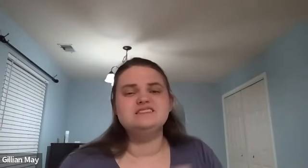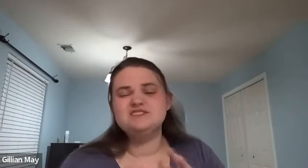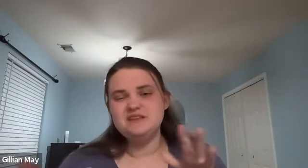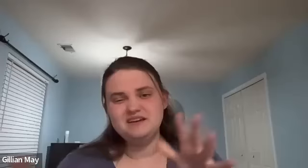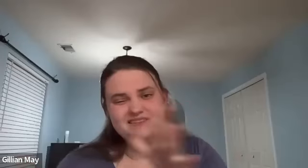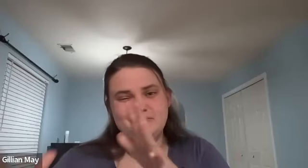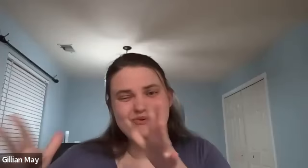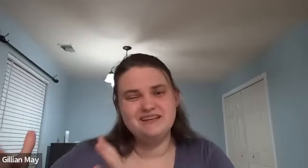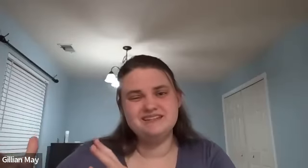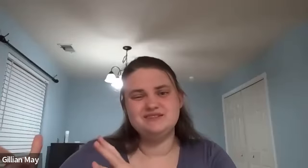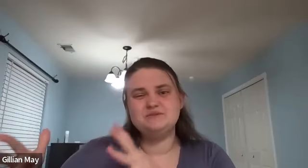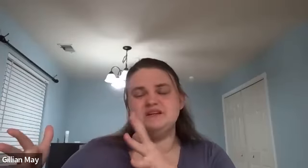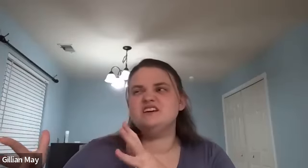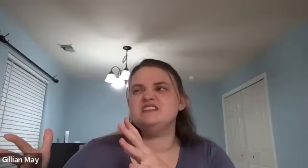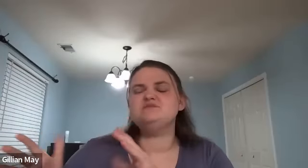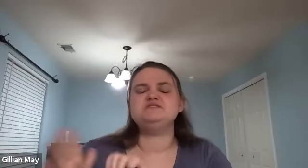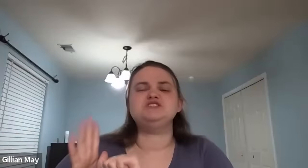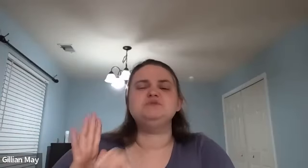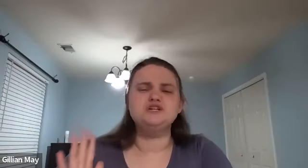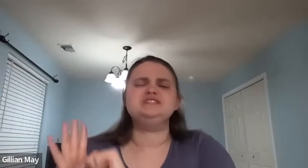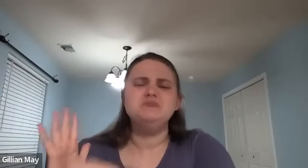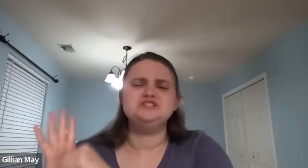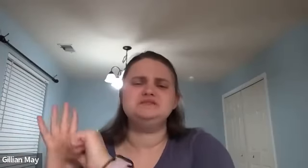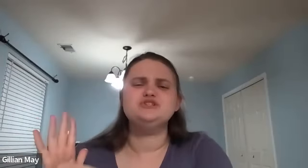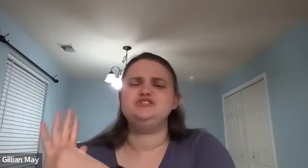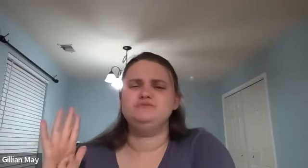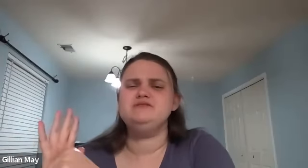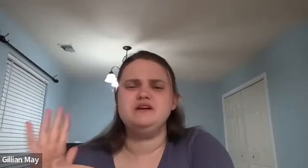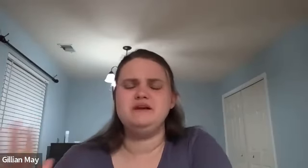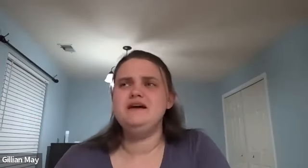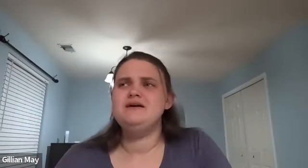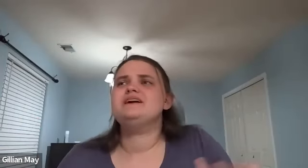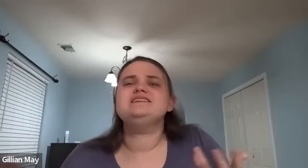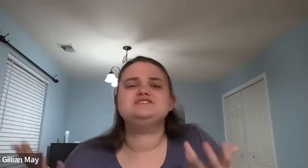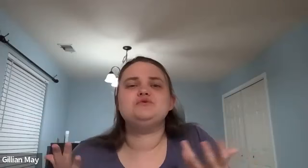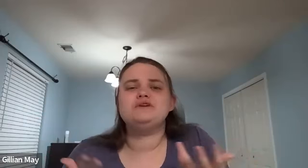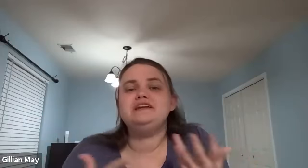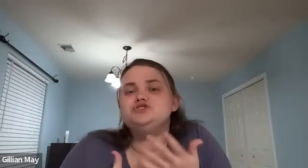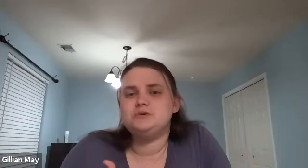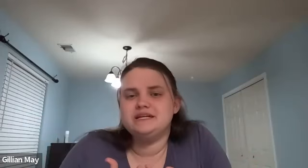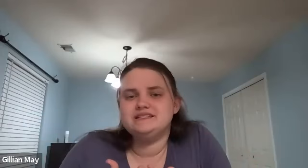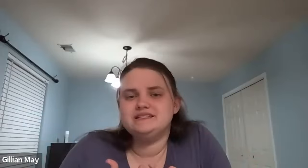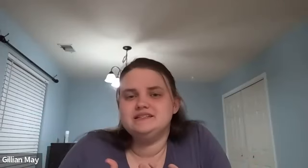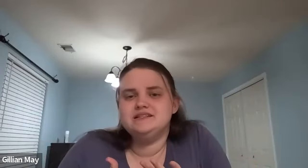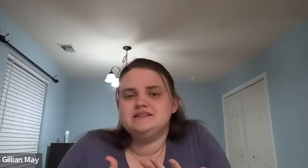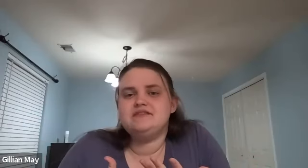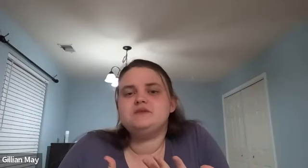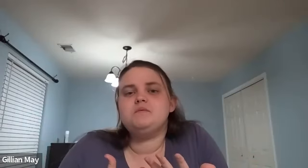also like a thing with my kids too is because it's been just pushed and pushed and pushed to read. My kids don't really enjoy it. They think of it more